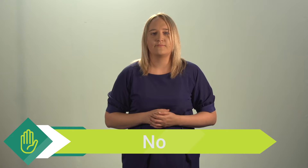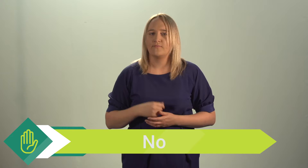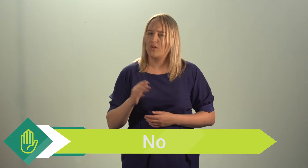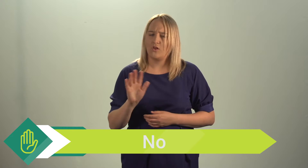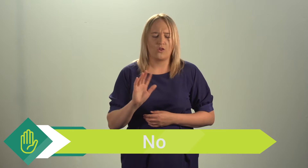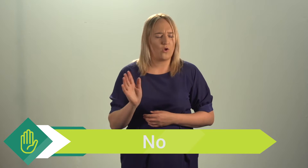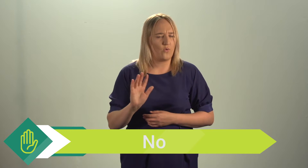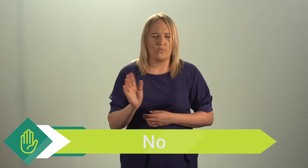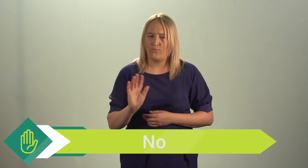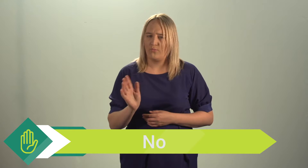no,